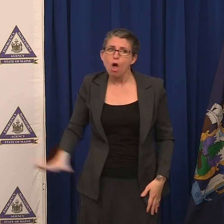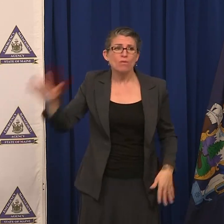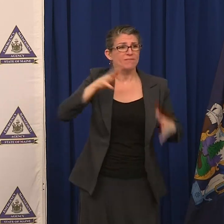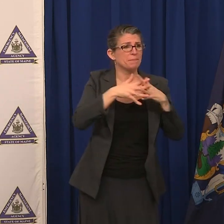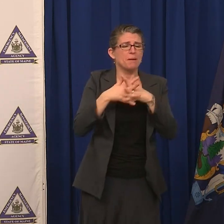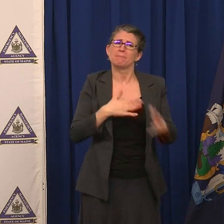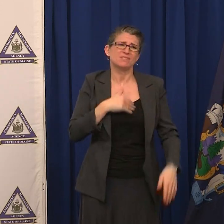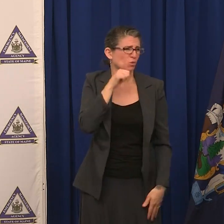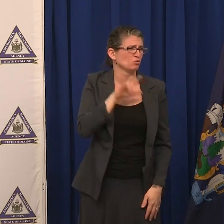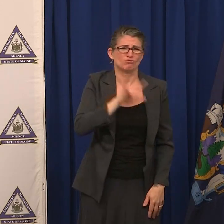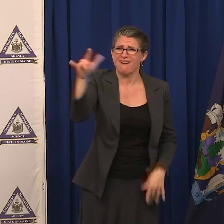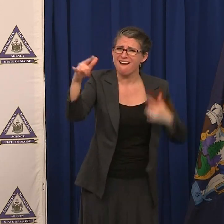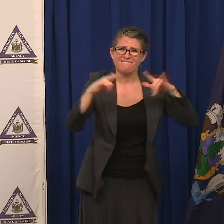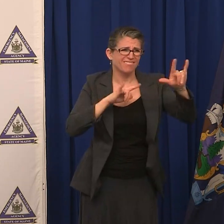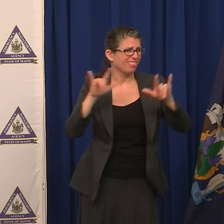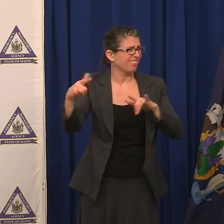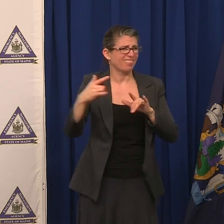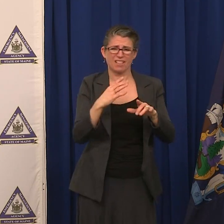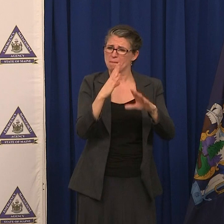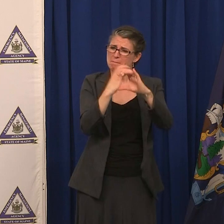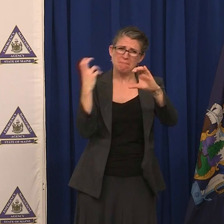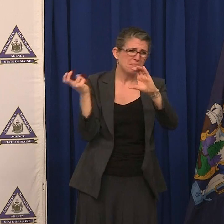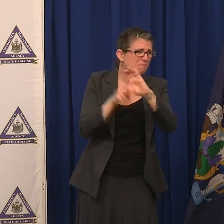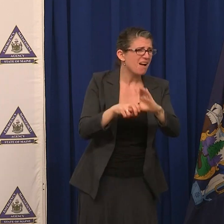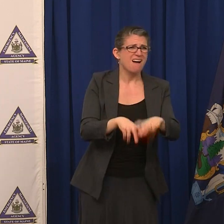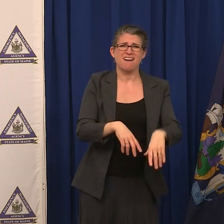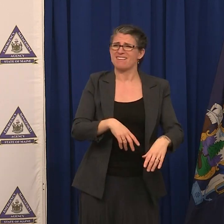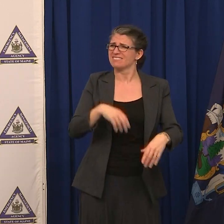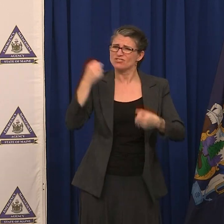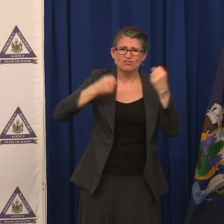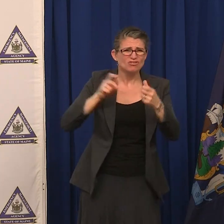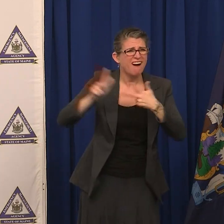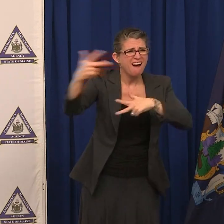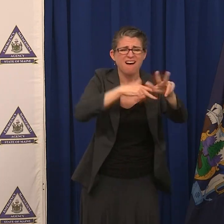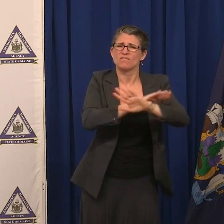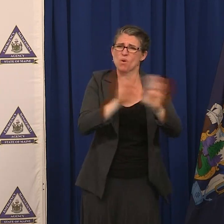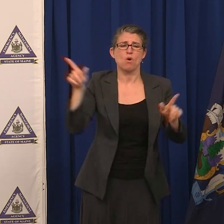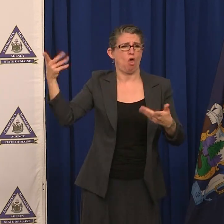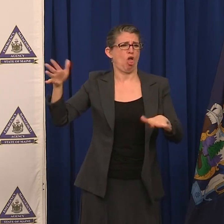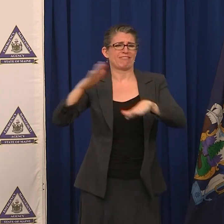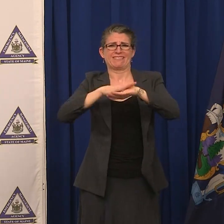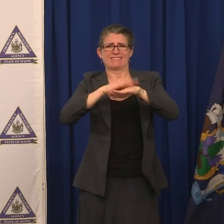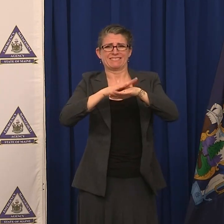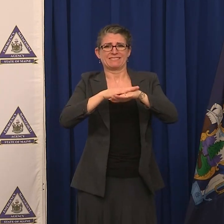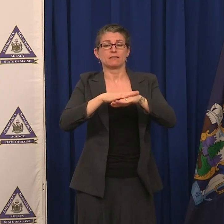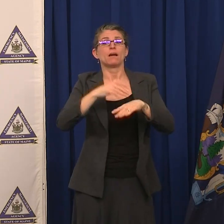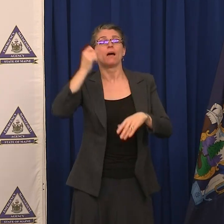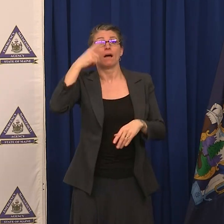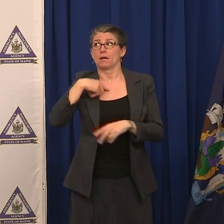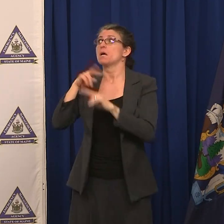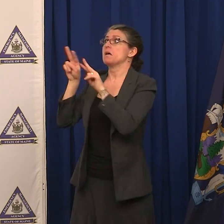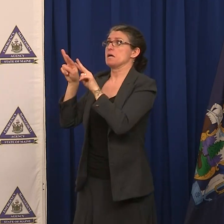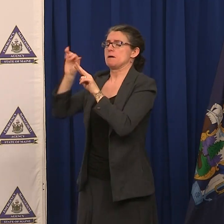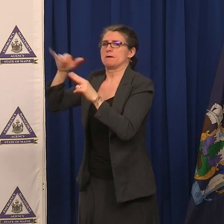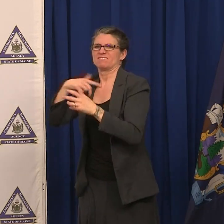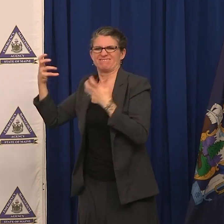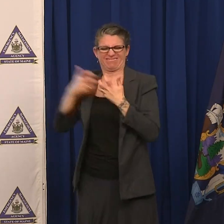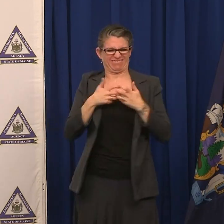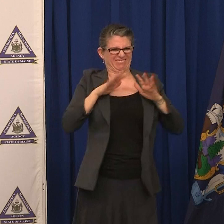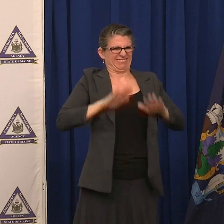of what's already in place. I'm going to turn next to Amy Brown on the phone, and then we'll go back to the room. Amy, go